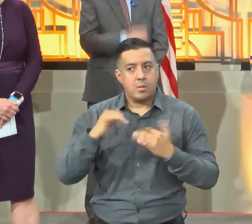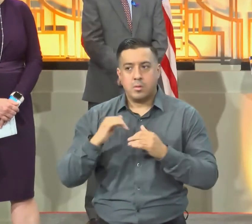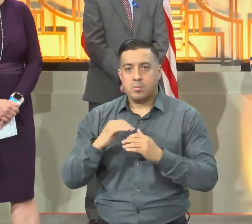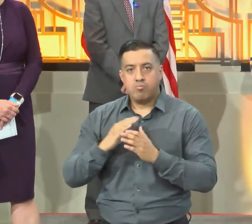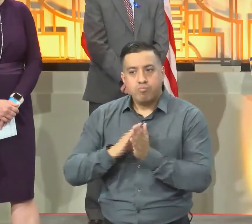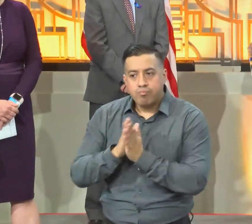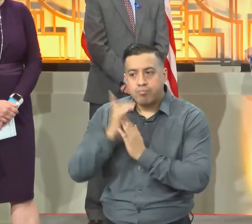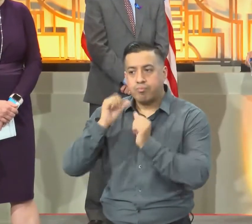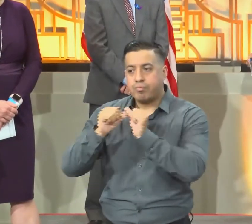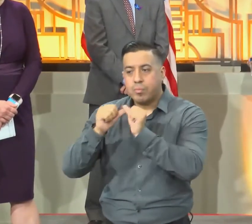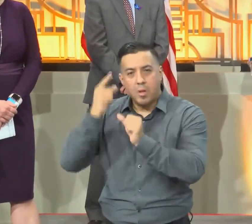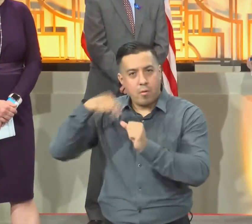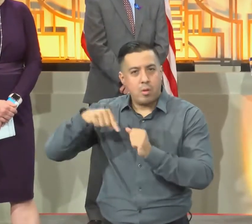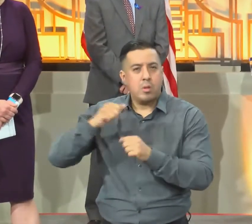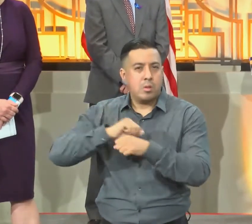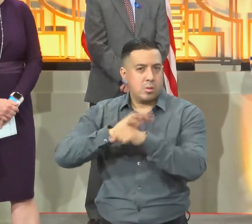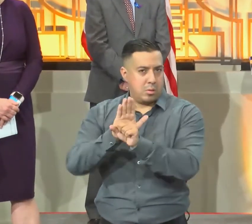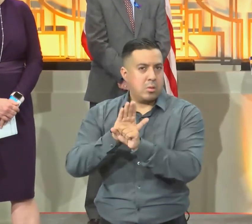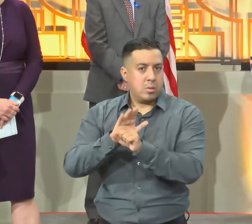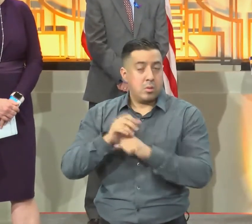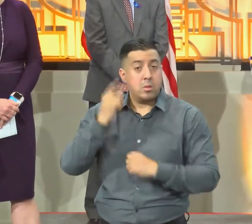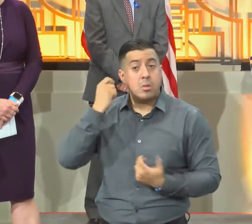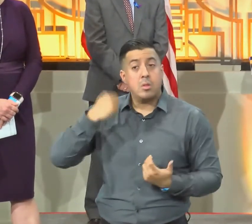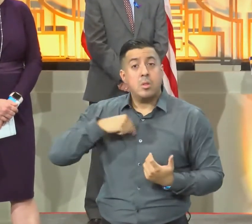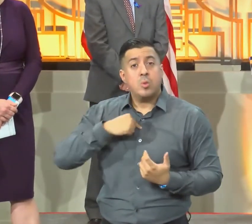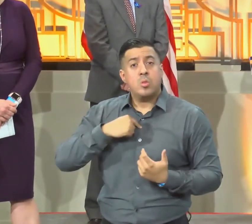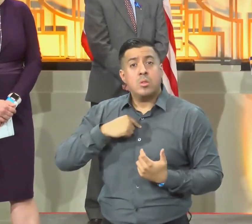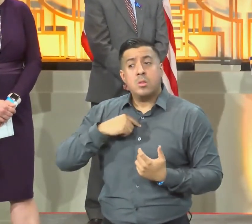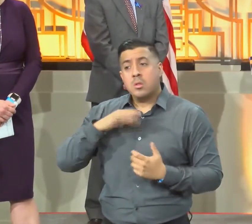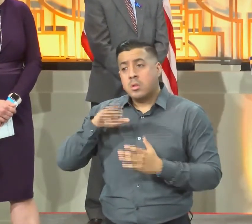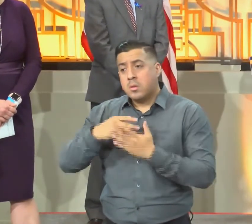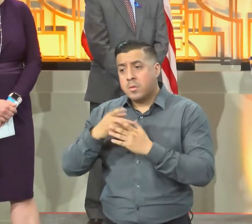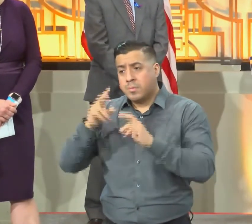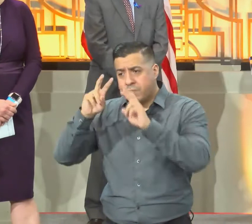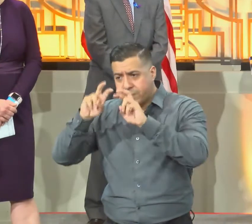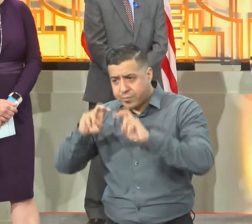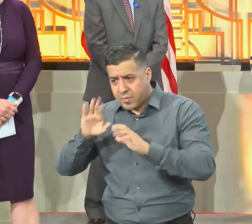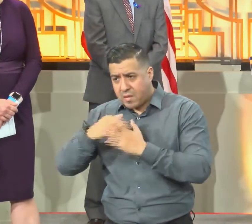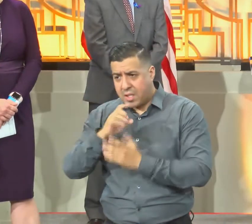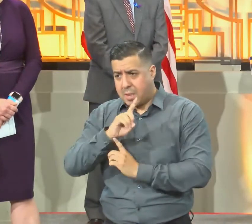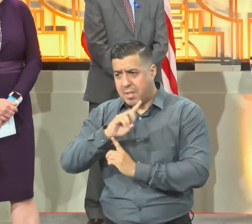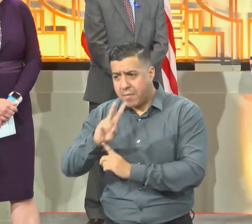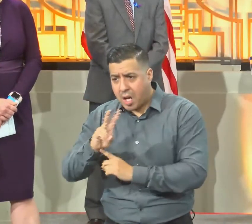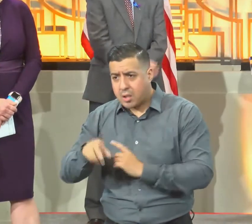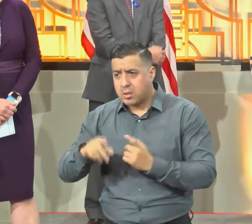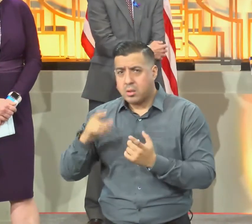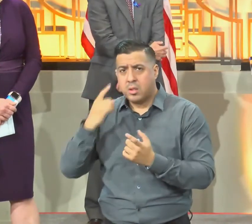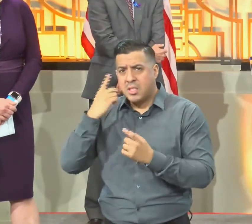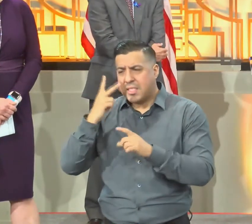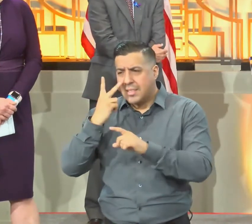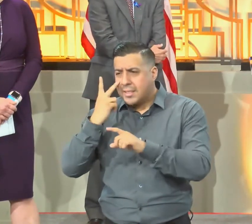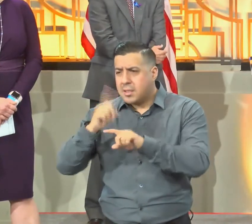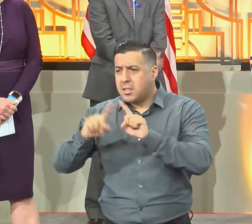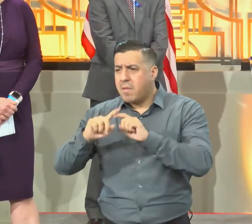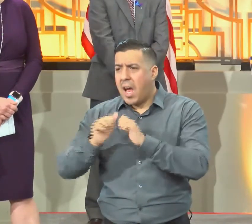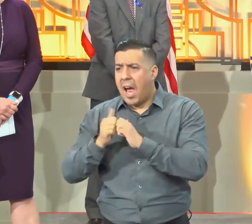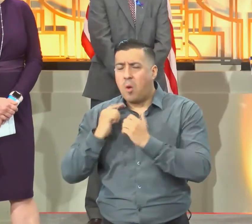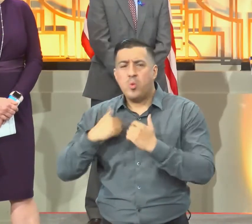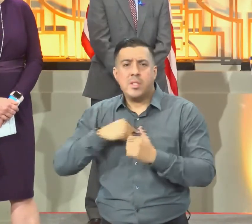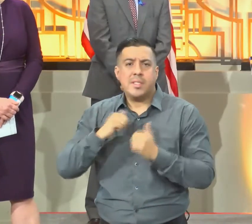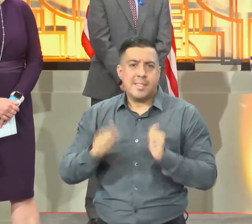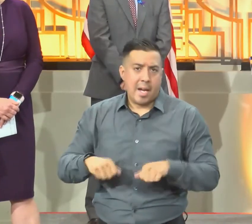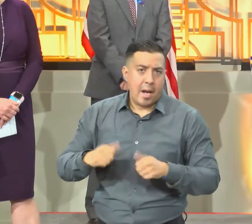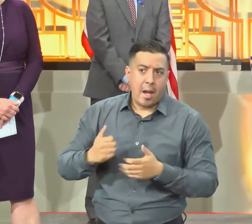COVID-19 response. We've completed our initial assessment of the domestic violence space and identified several ways we can enhance existing